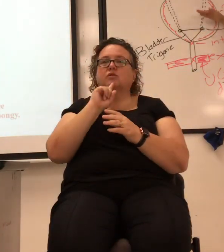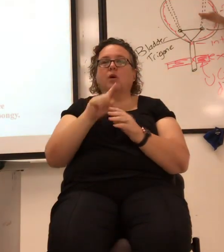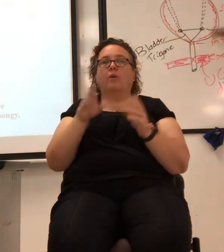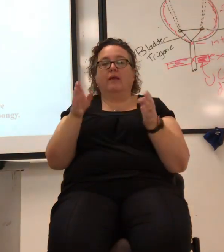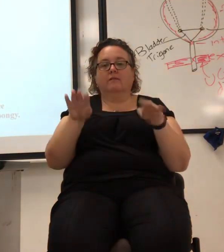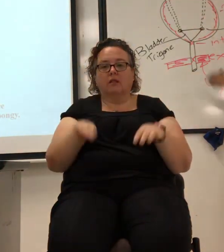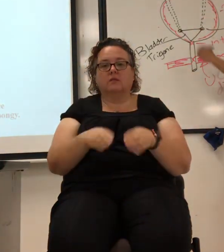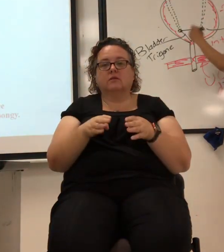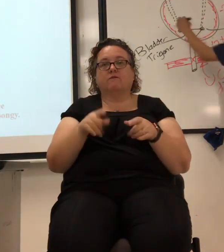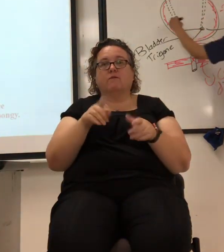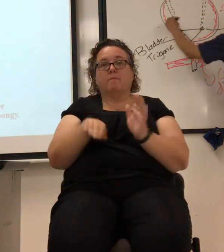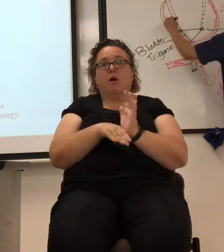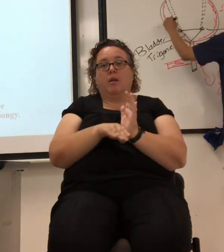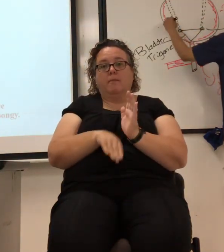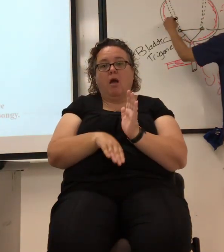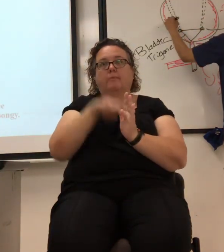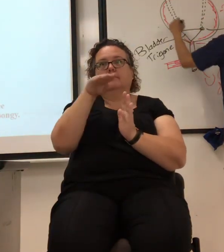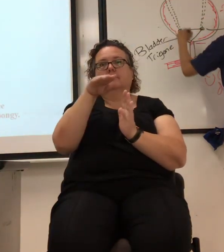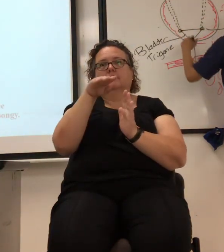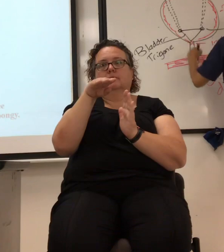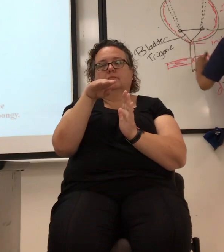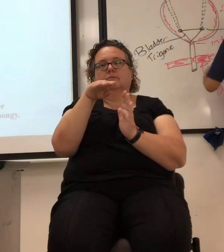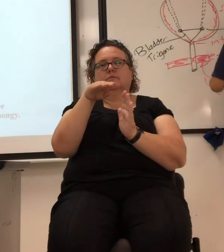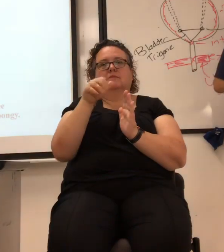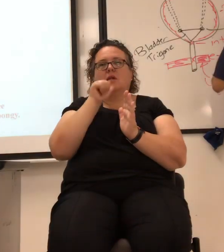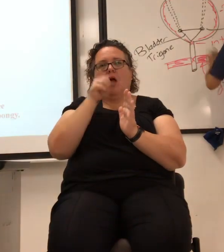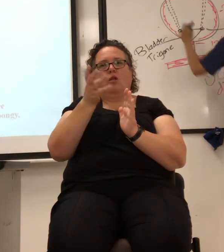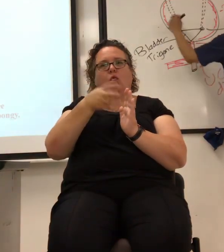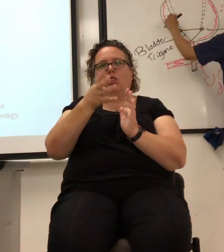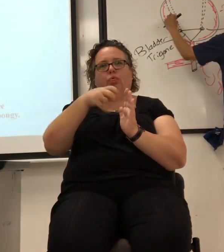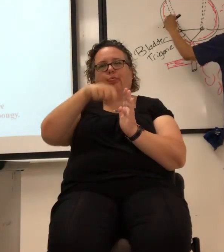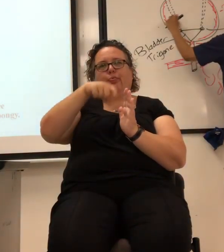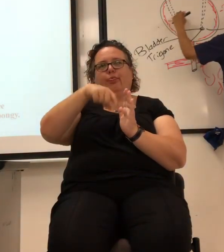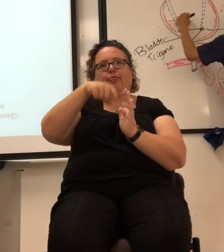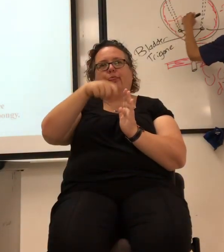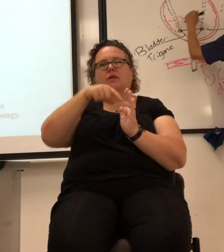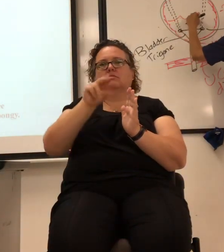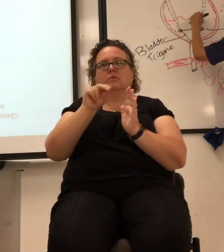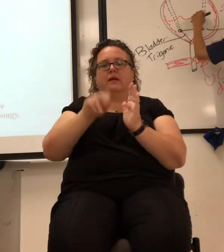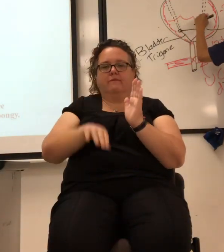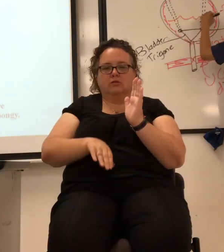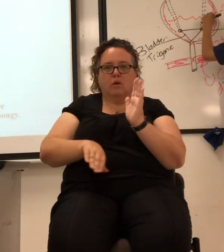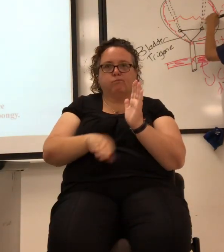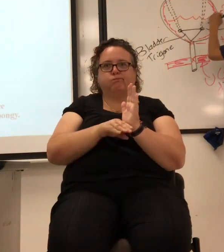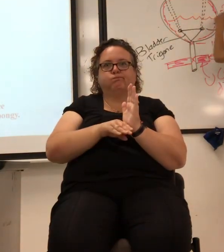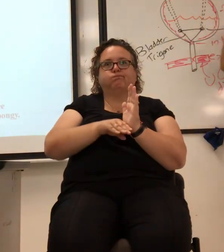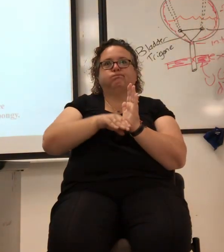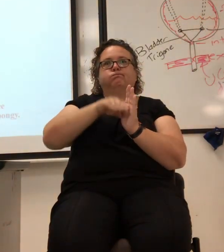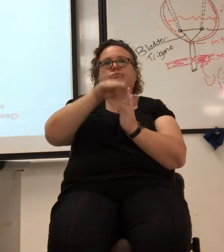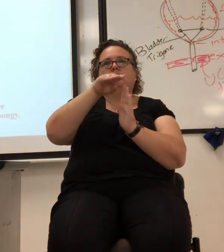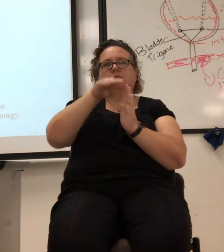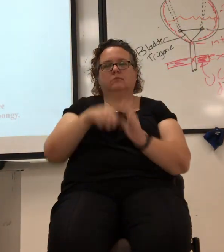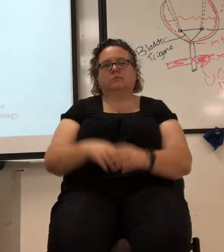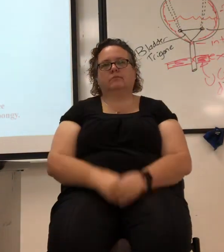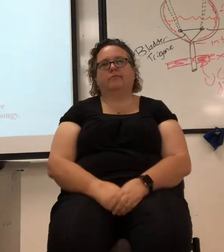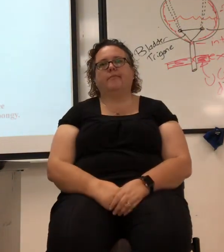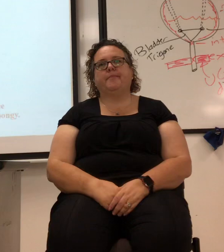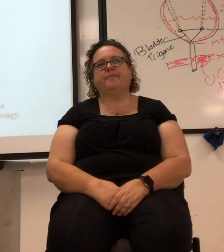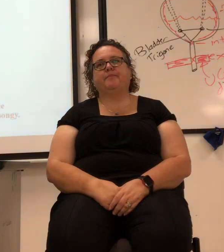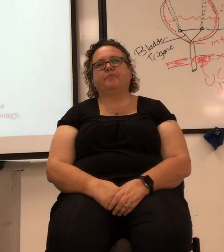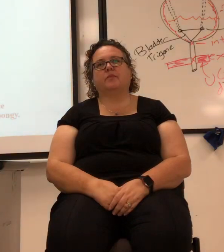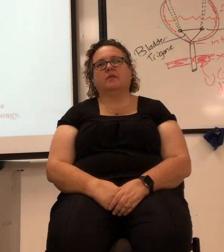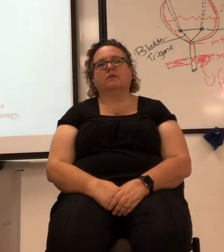So the whole point of the urinary bladder is to store the urine. So urine enters at